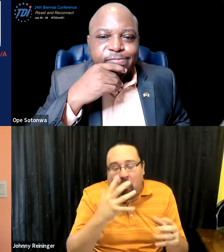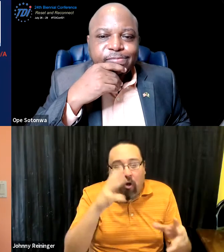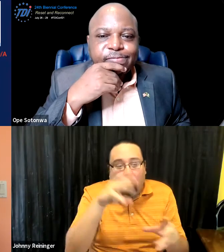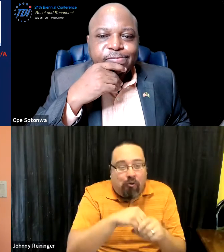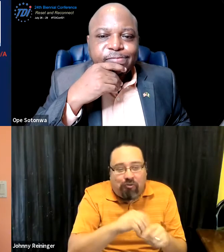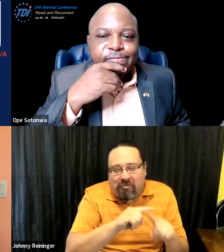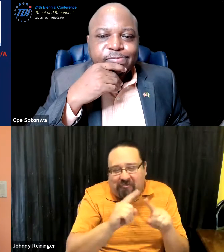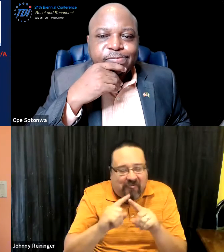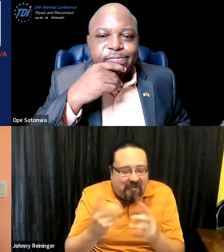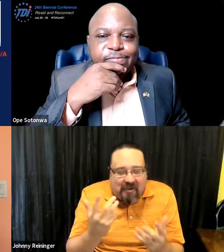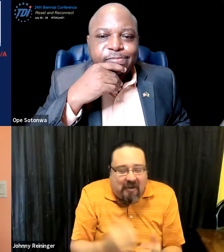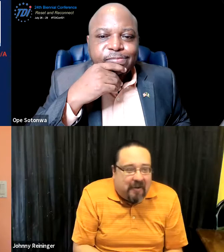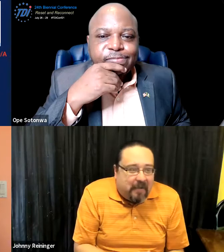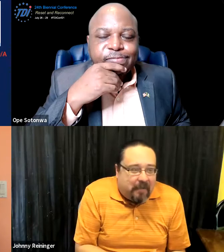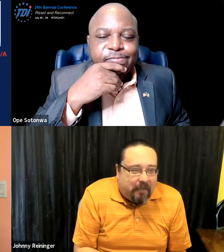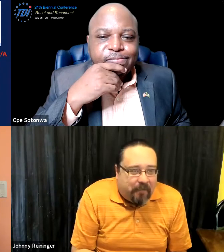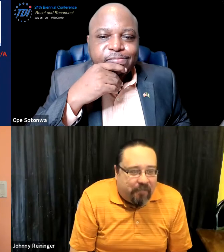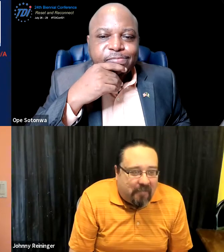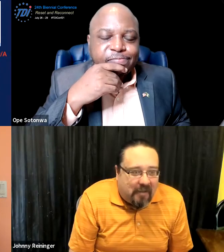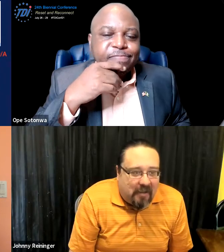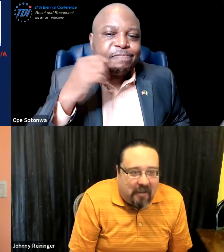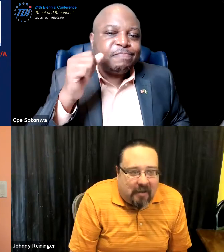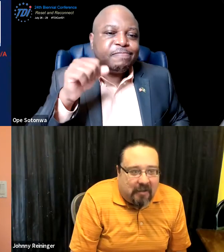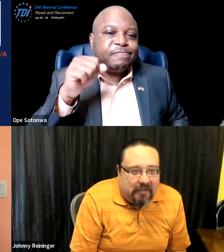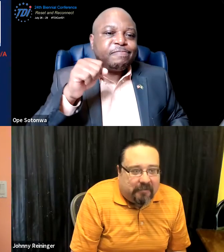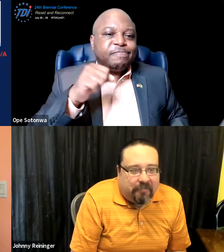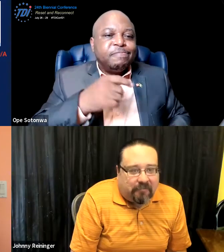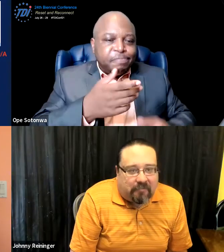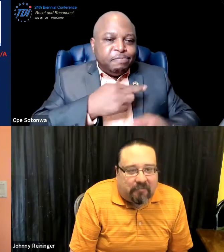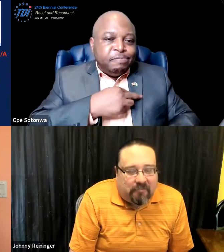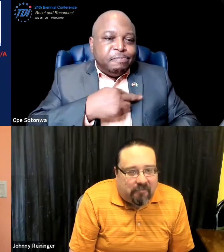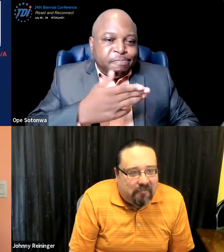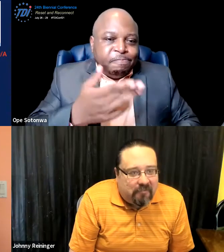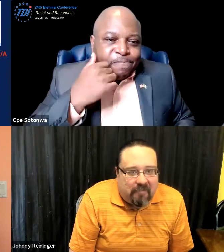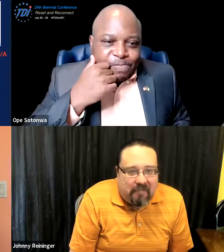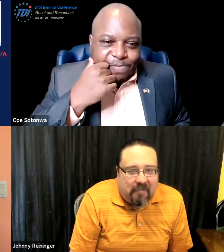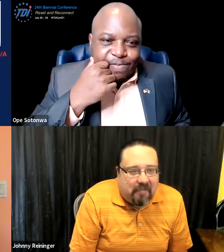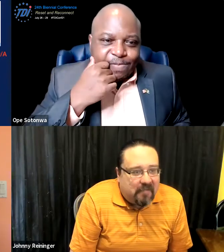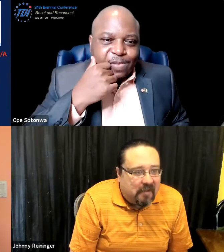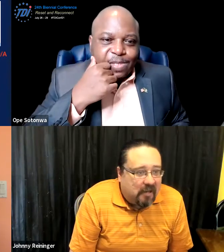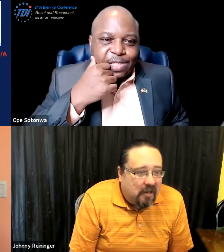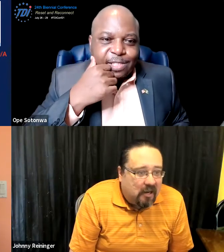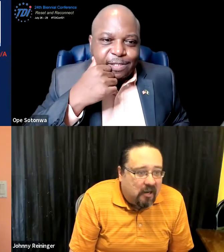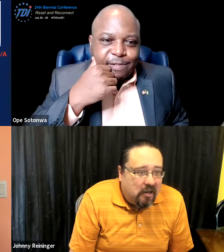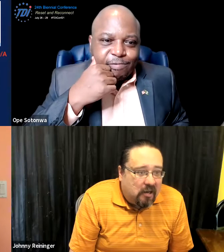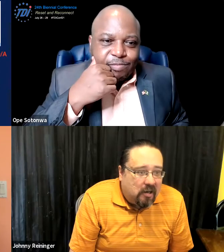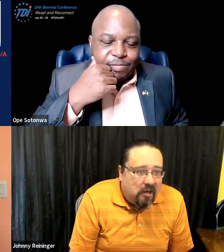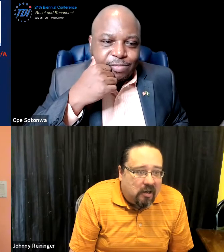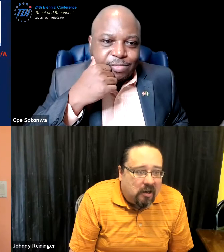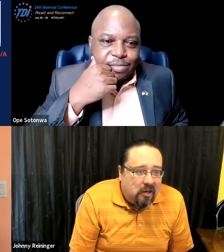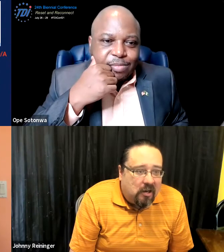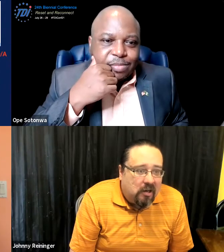ASR be able to recognize that? I'm not sure, just because of the variety that's included. Yeah, this is